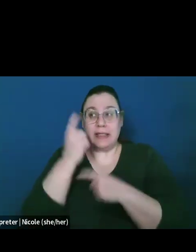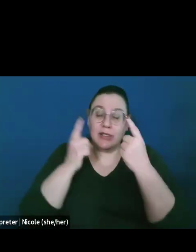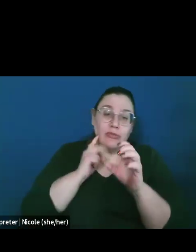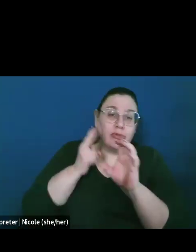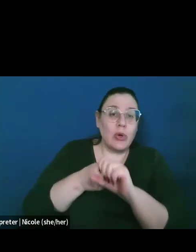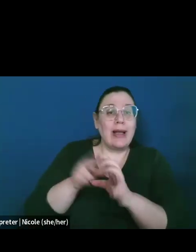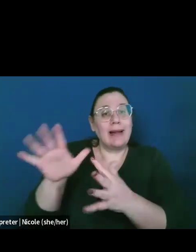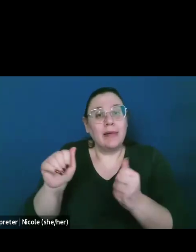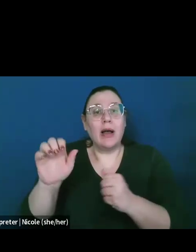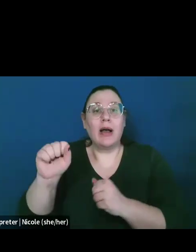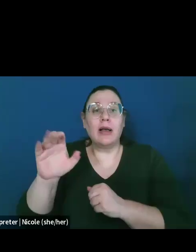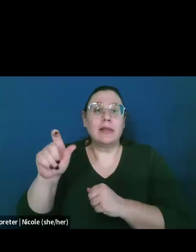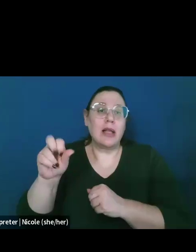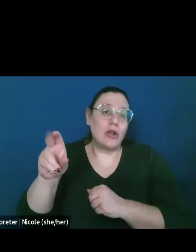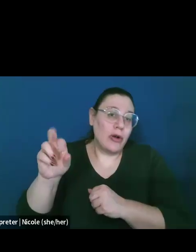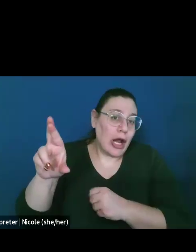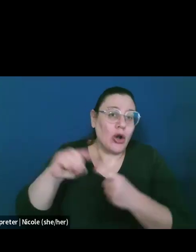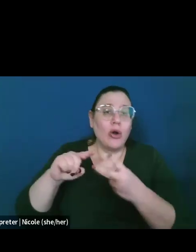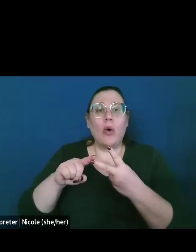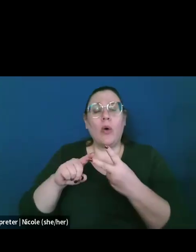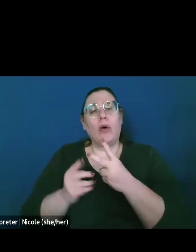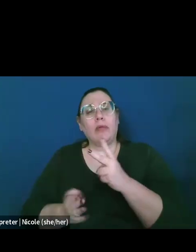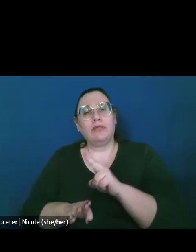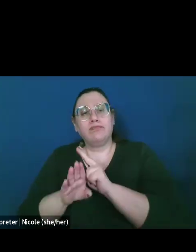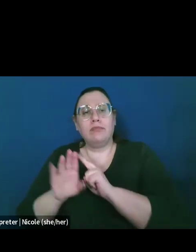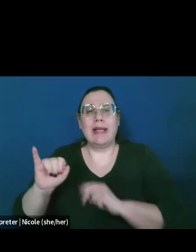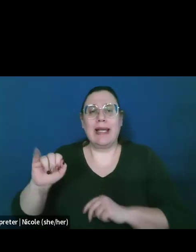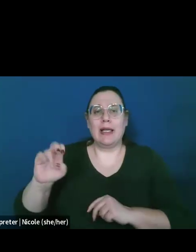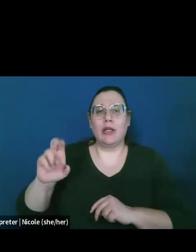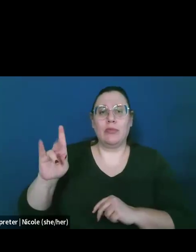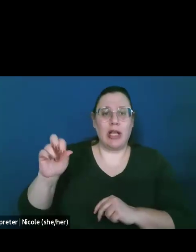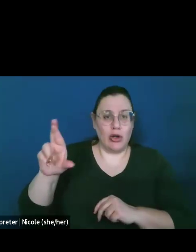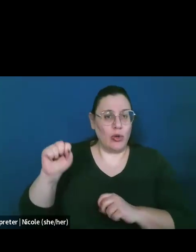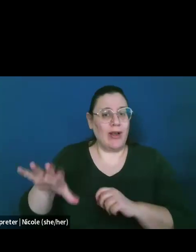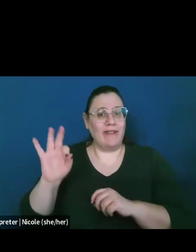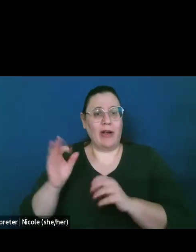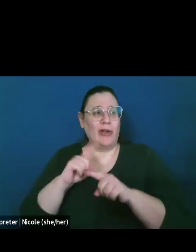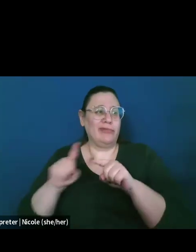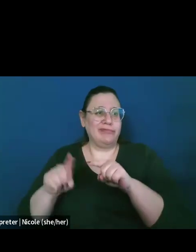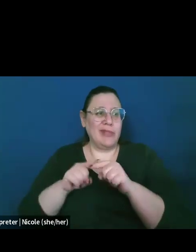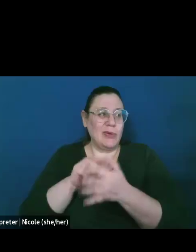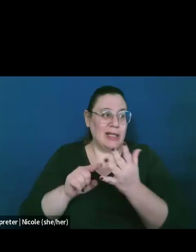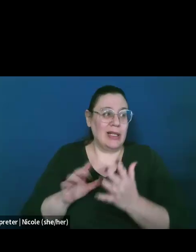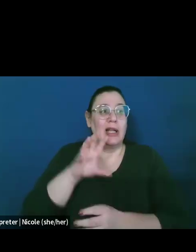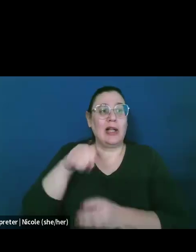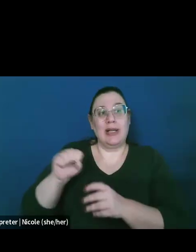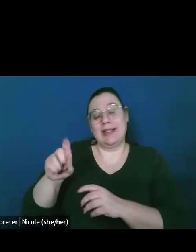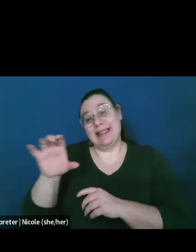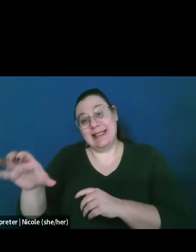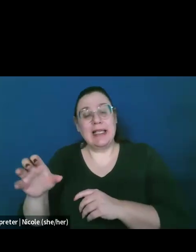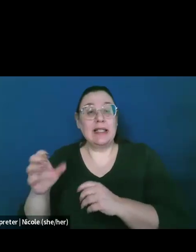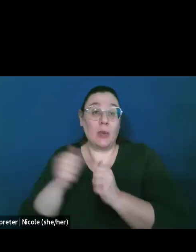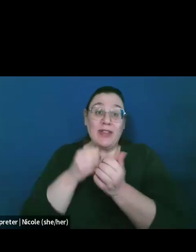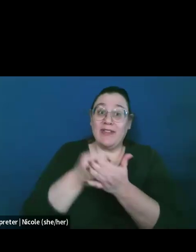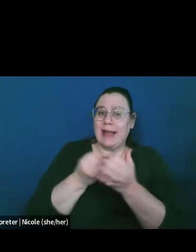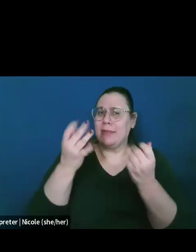There are many different opportunities for that across the country, including through SBDCs. And we also know with financing that many of you are coming in